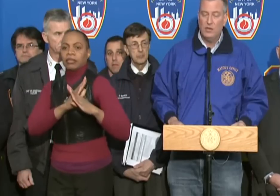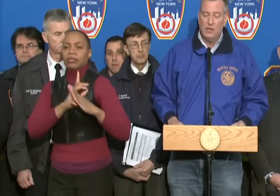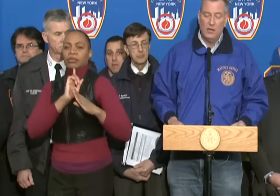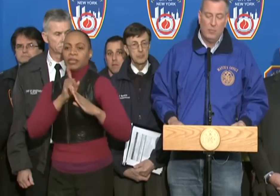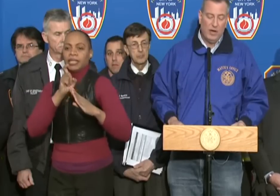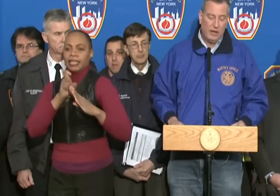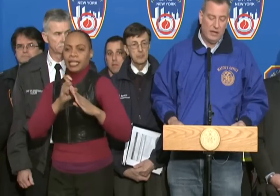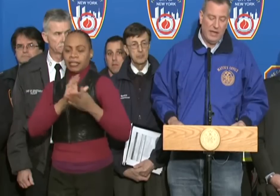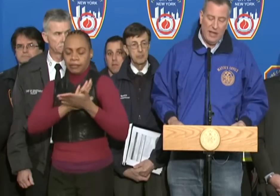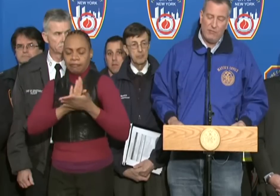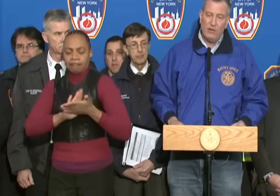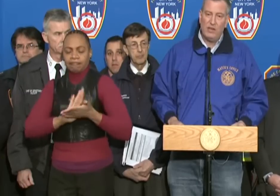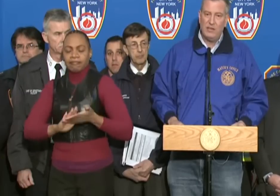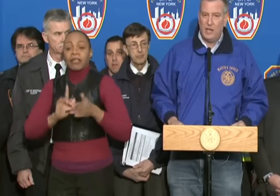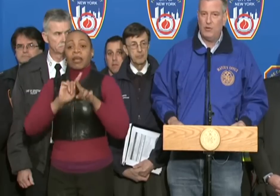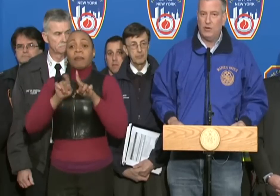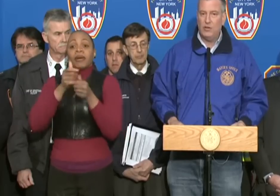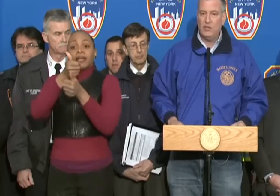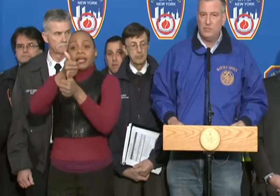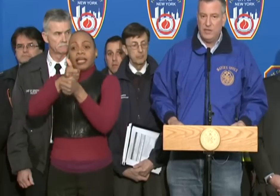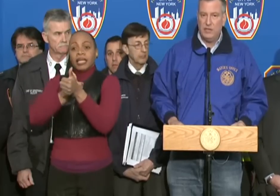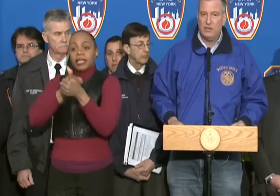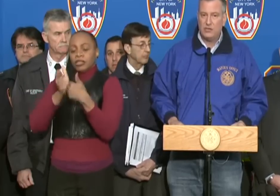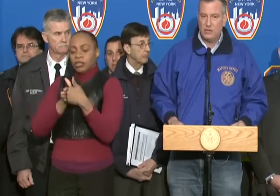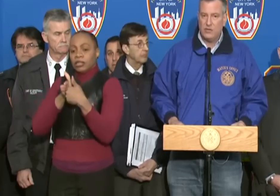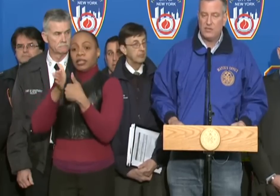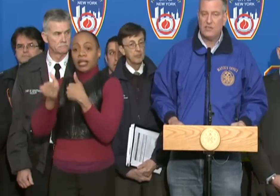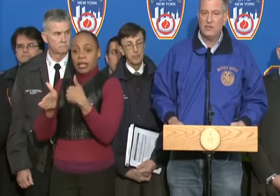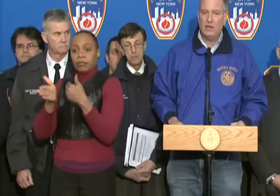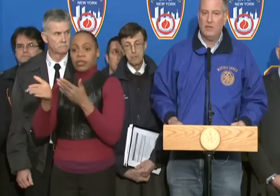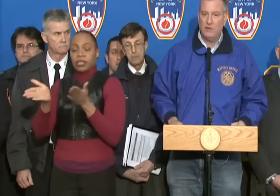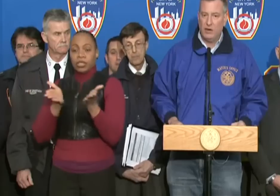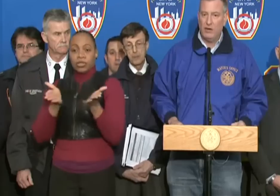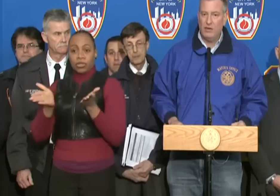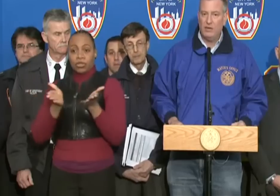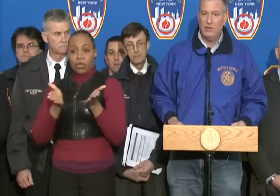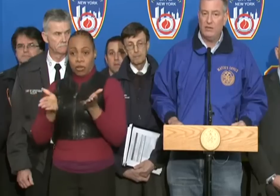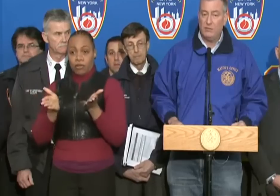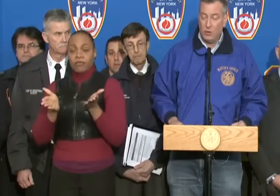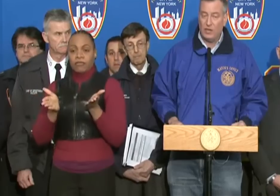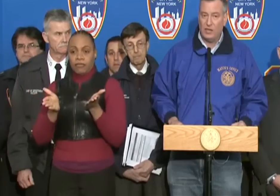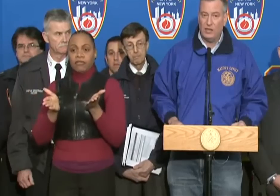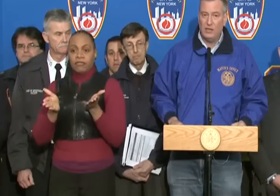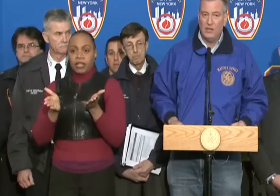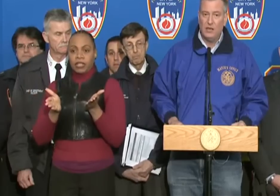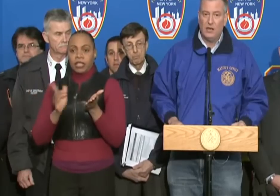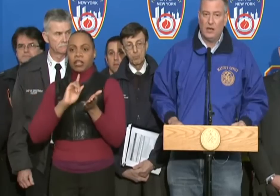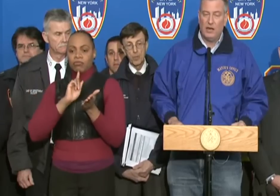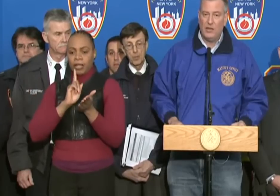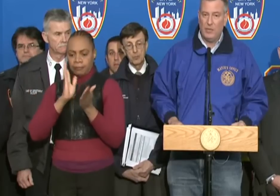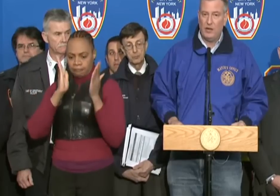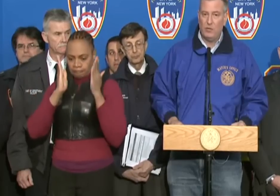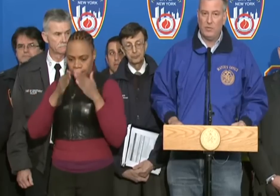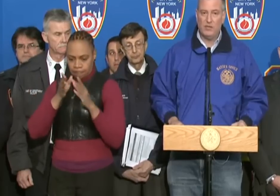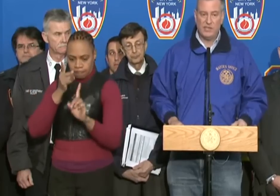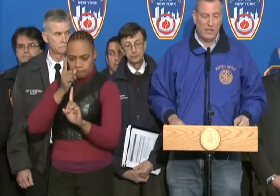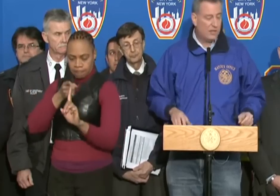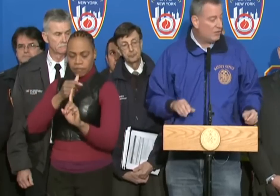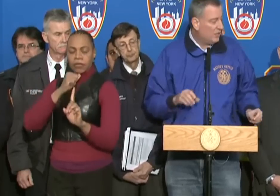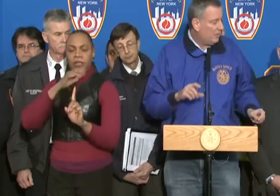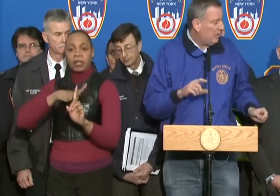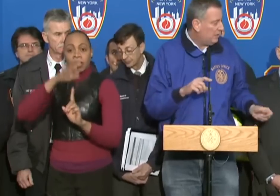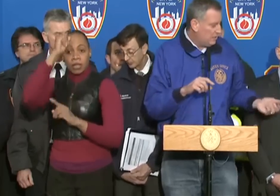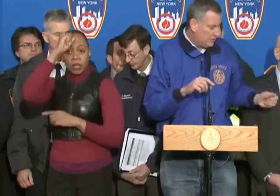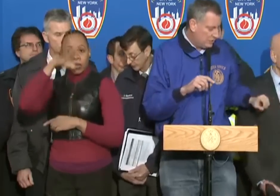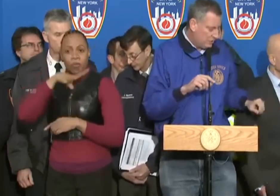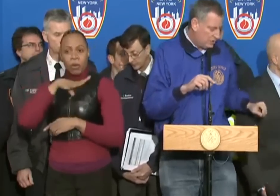through. But every neighborhood is being serviced very devotedly by the men and women of